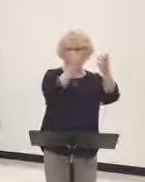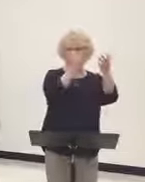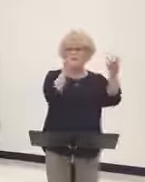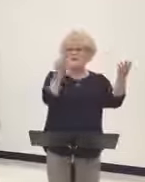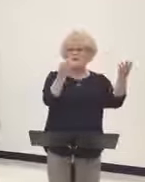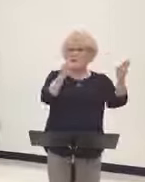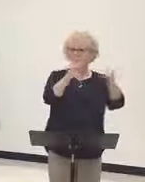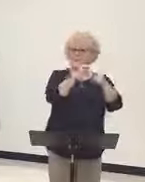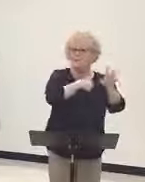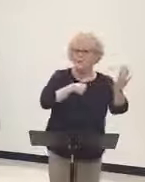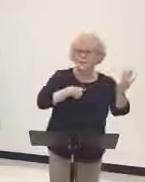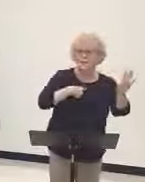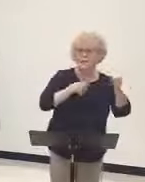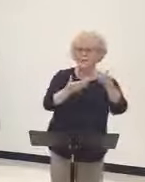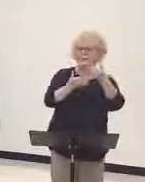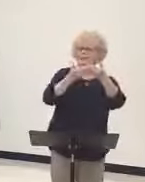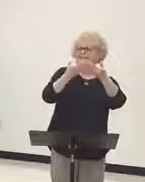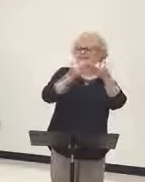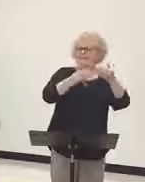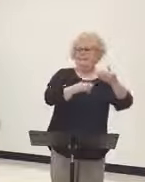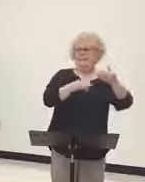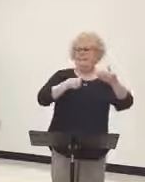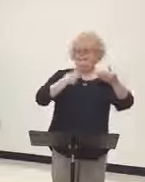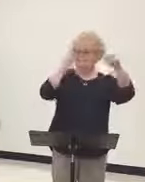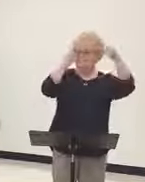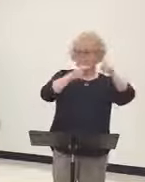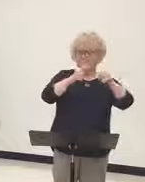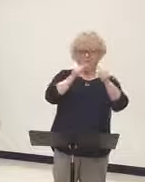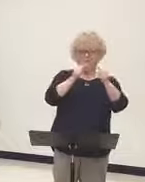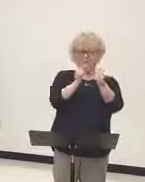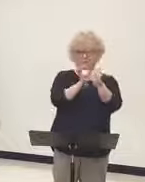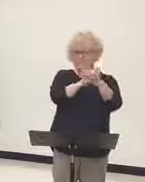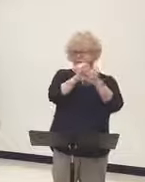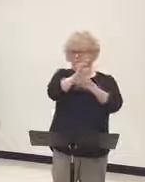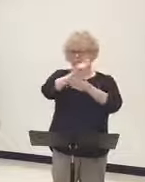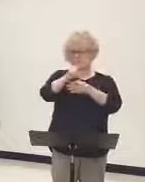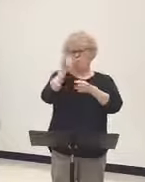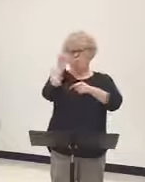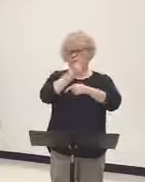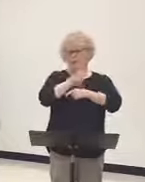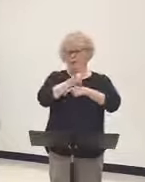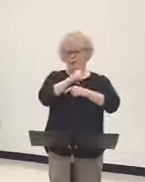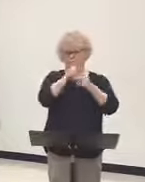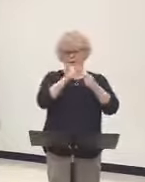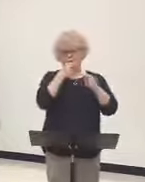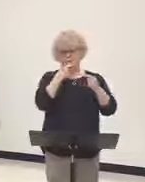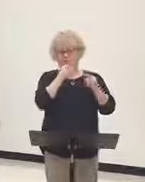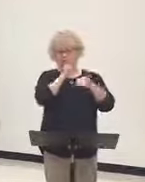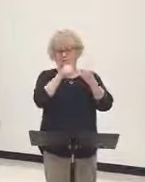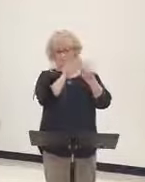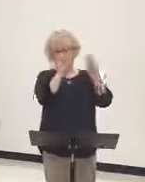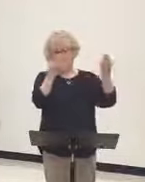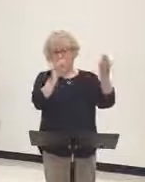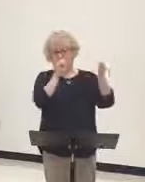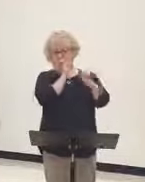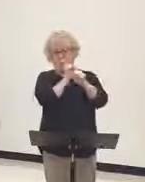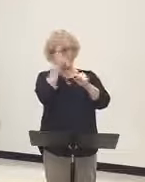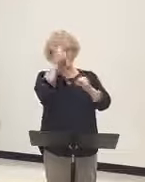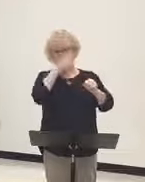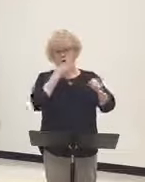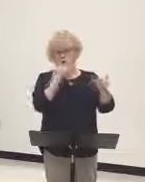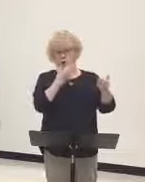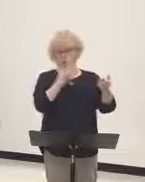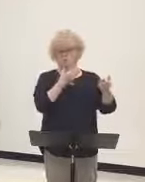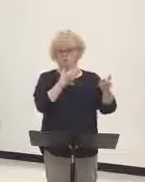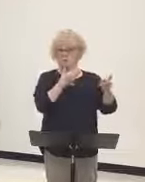happening, it's very easy for us to agree with St. Paul today when he says that all things work for